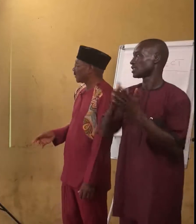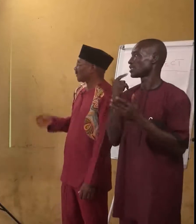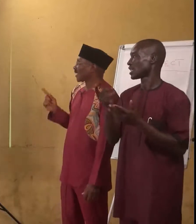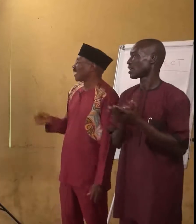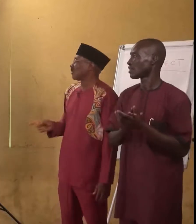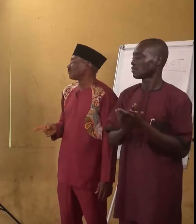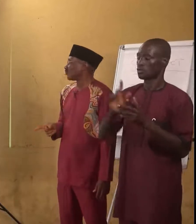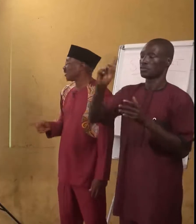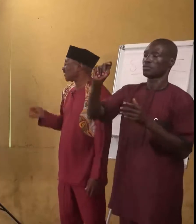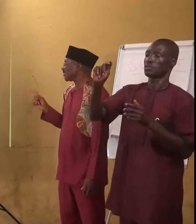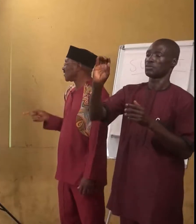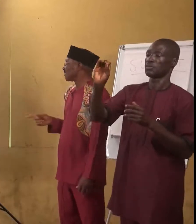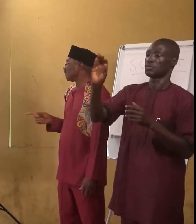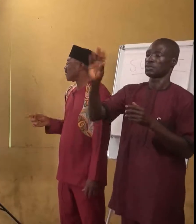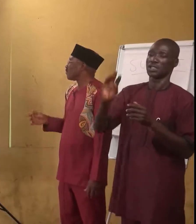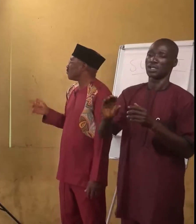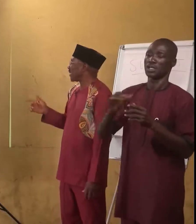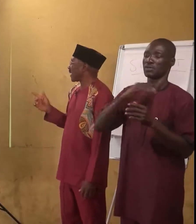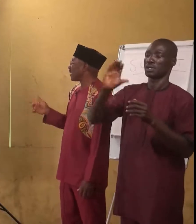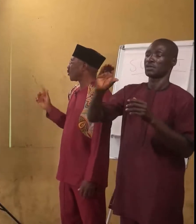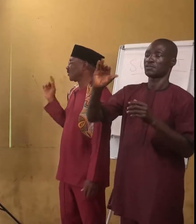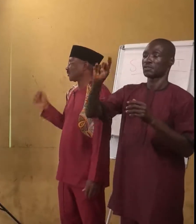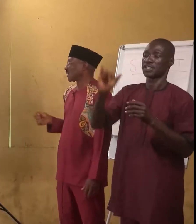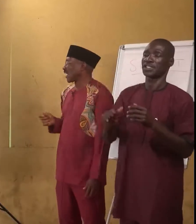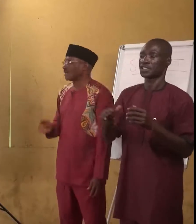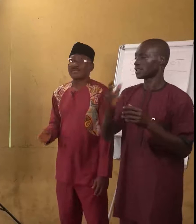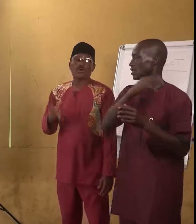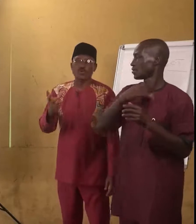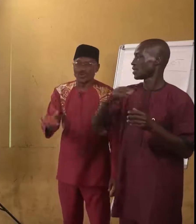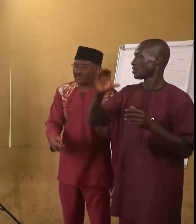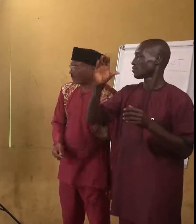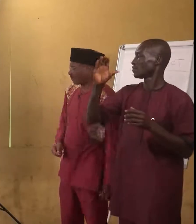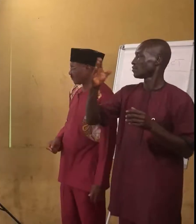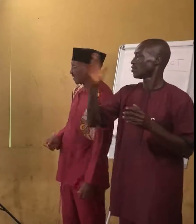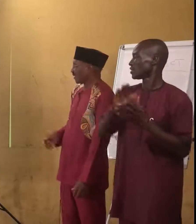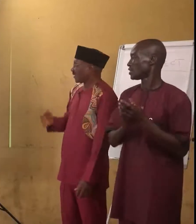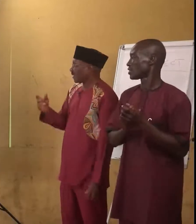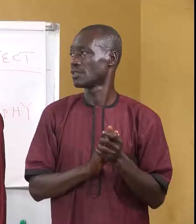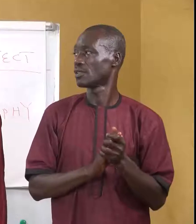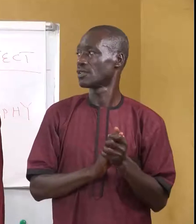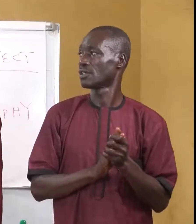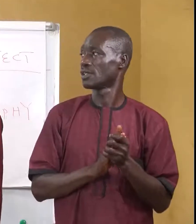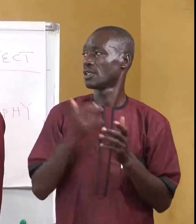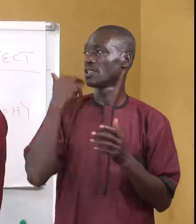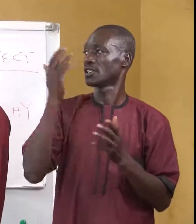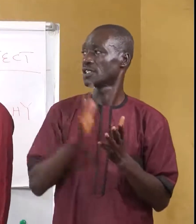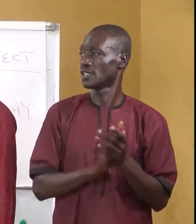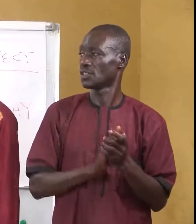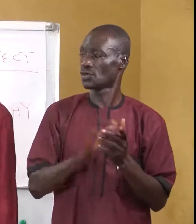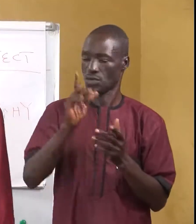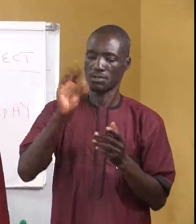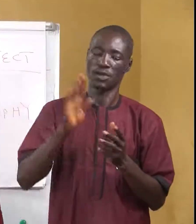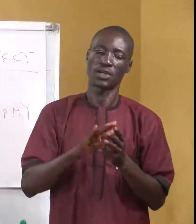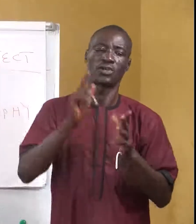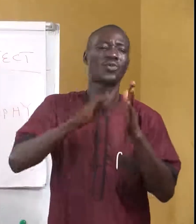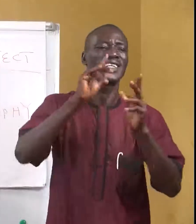are town, city, megapolis, and conurbation. Now let's quickly look at what